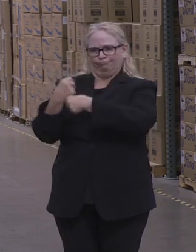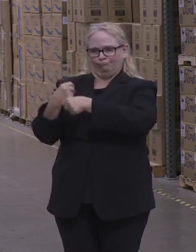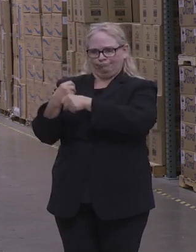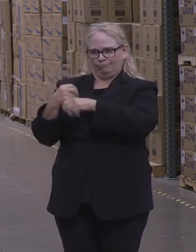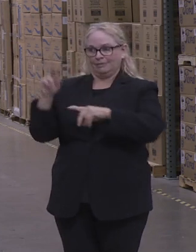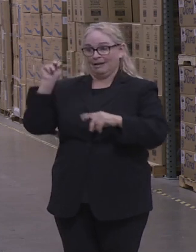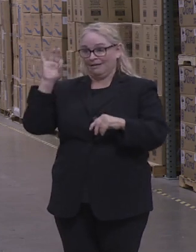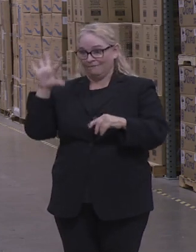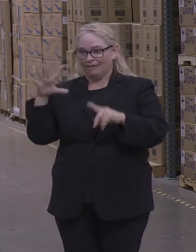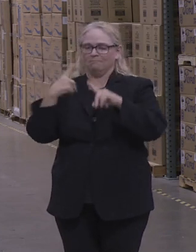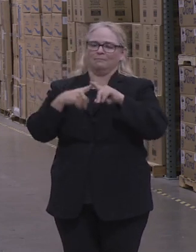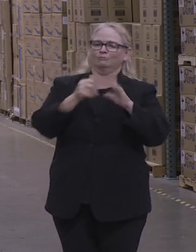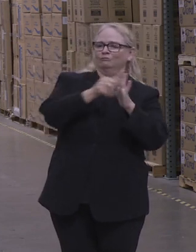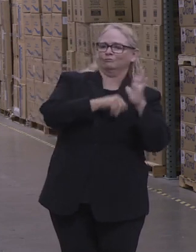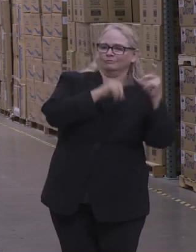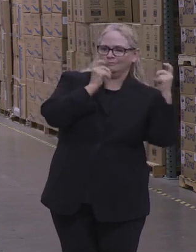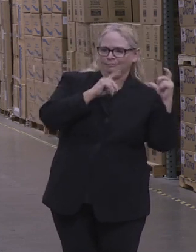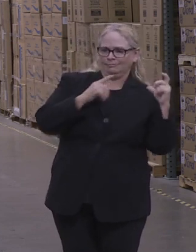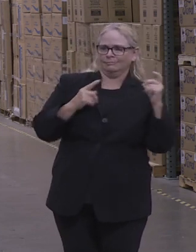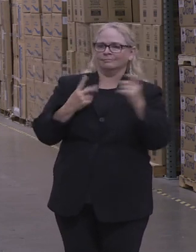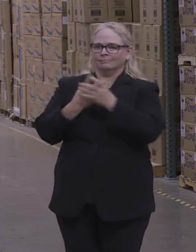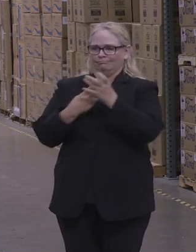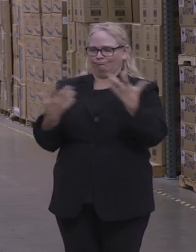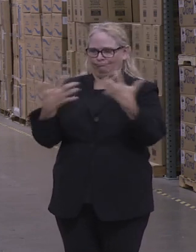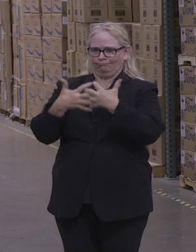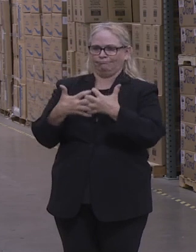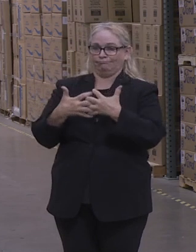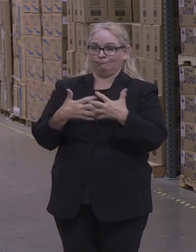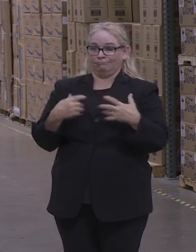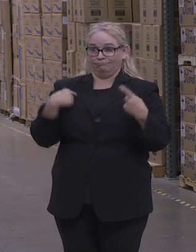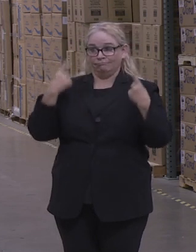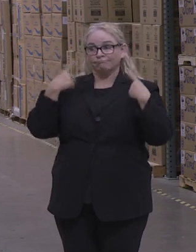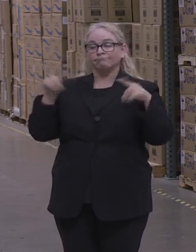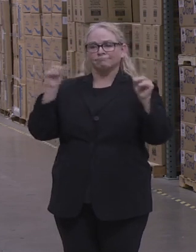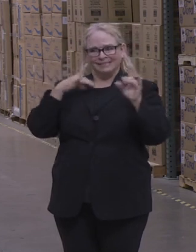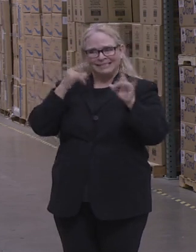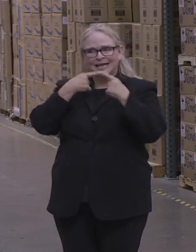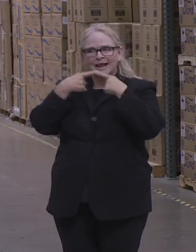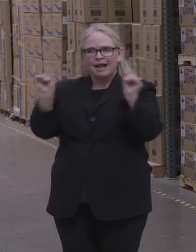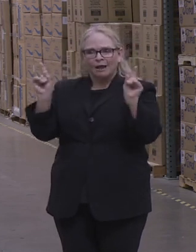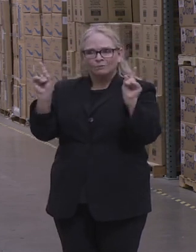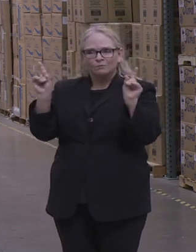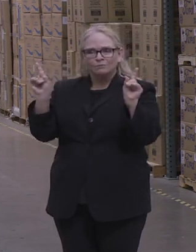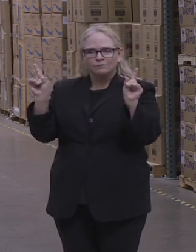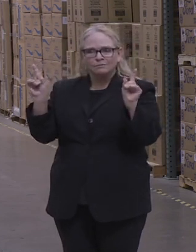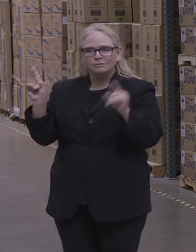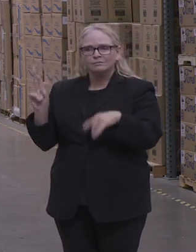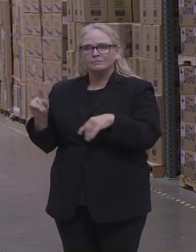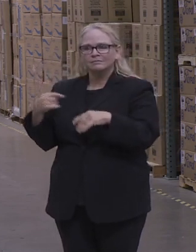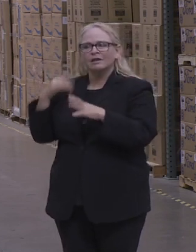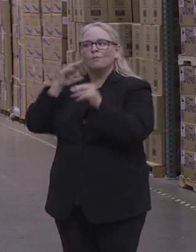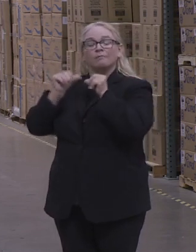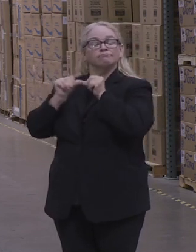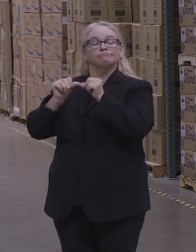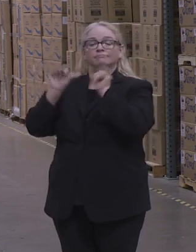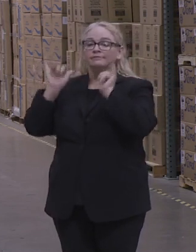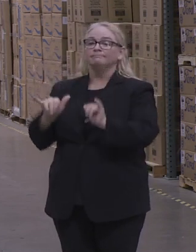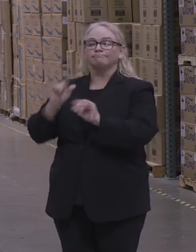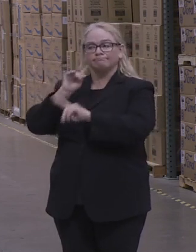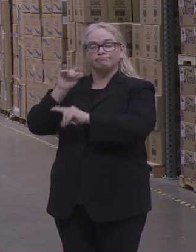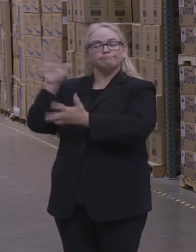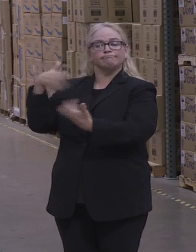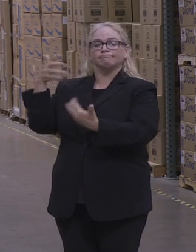N95 masks. We announced those and that we would maintain a